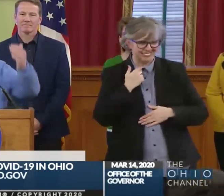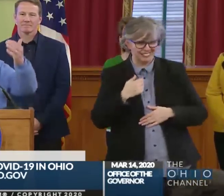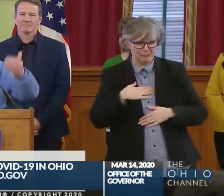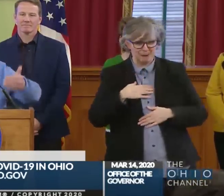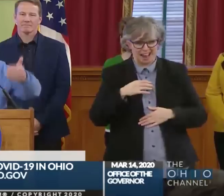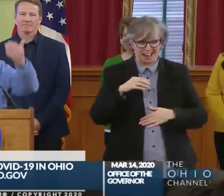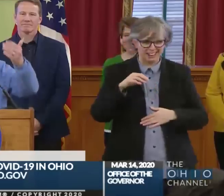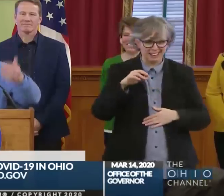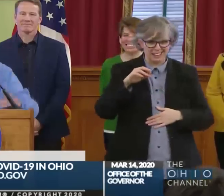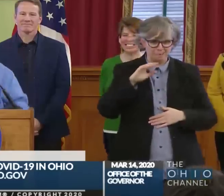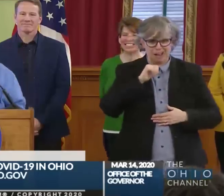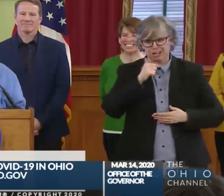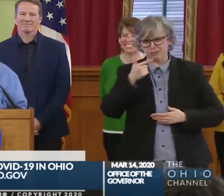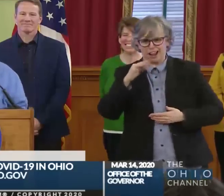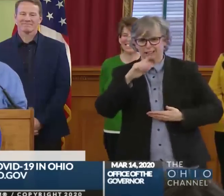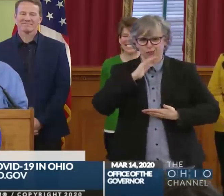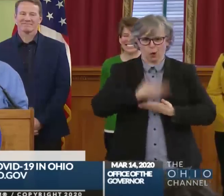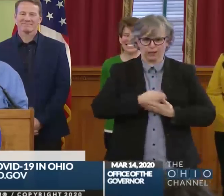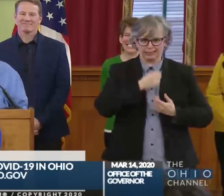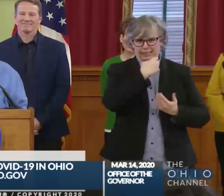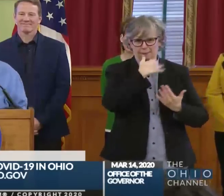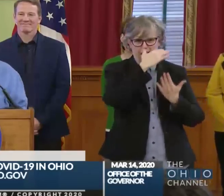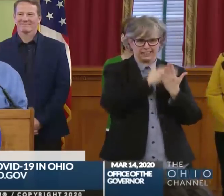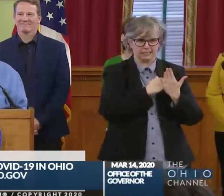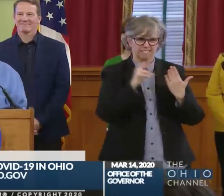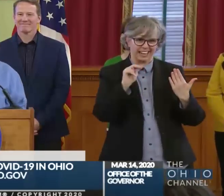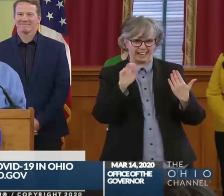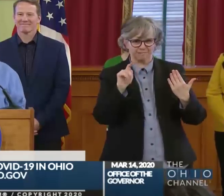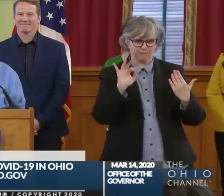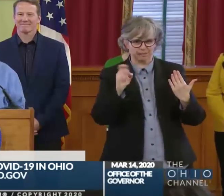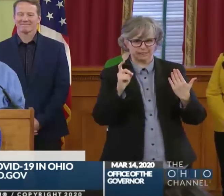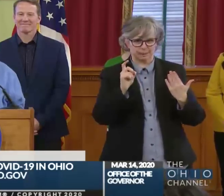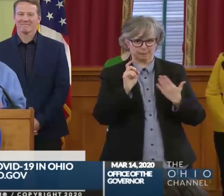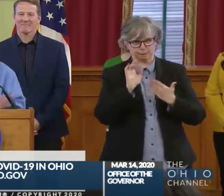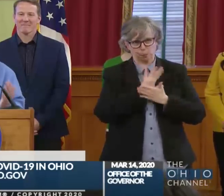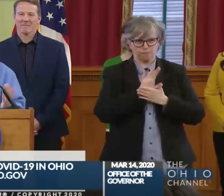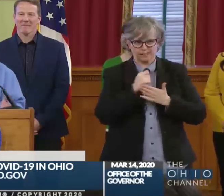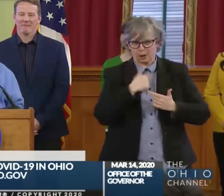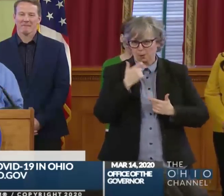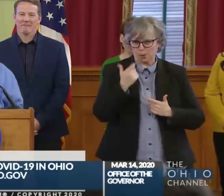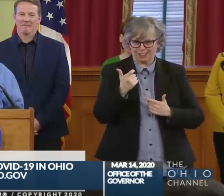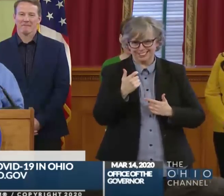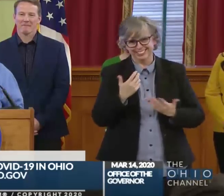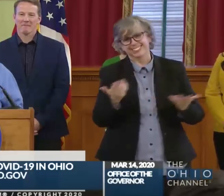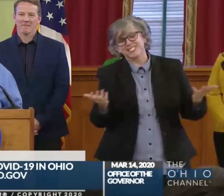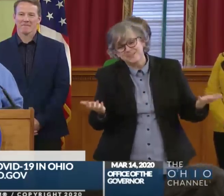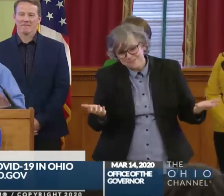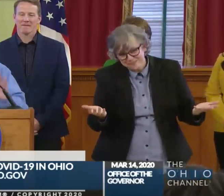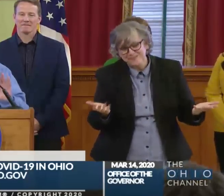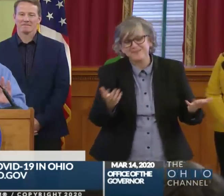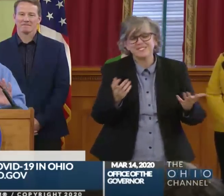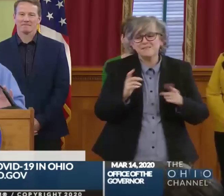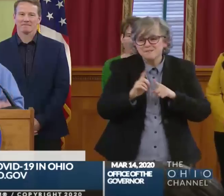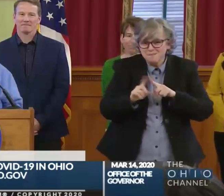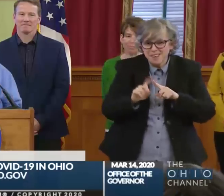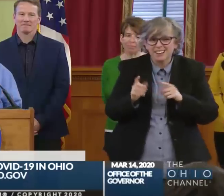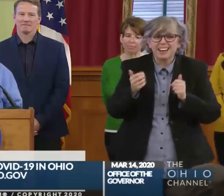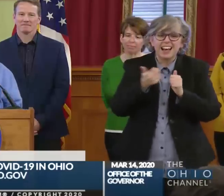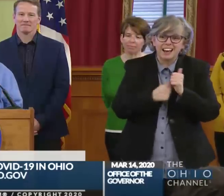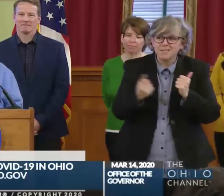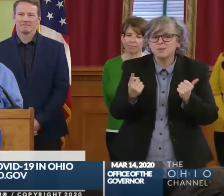things that you could watch on Netflix. But everybody's got their own way to kind of pull